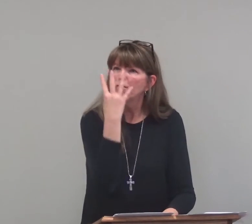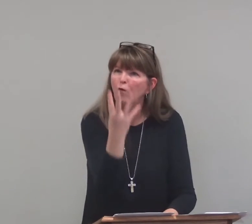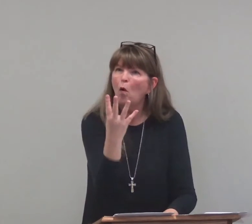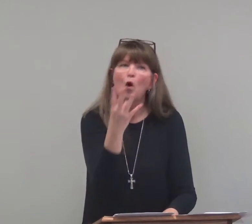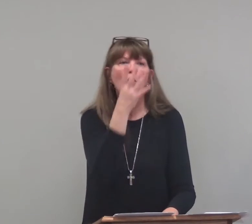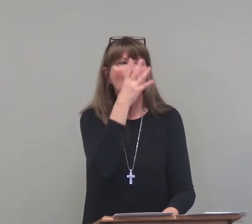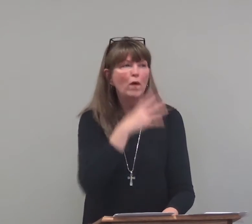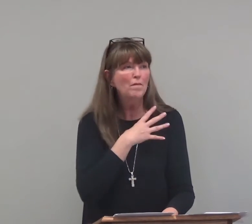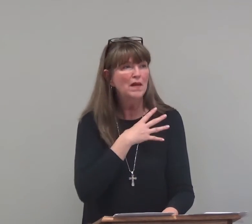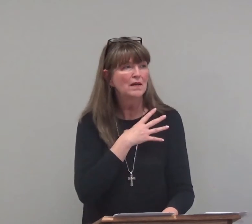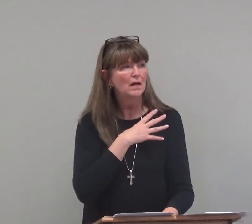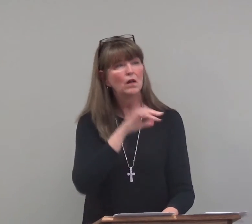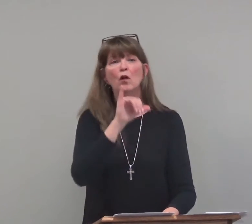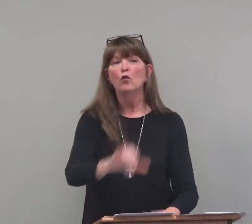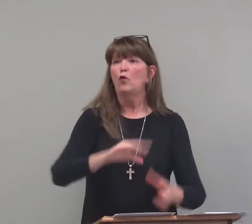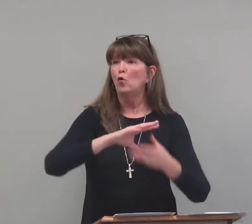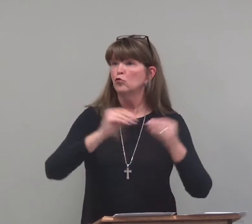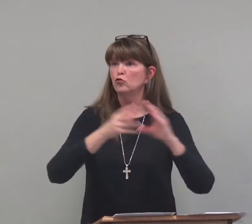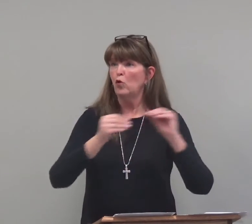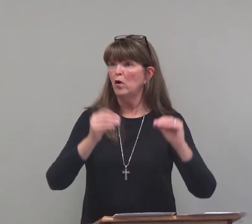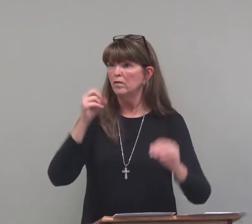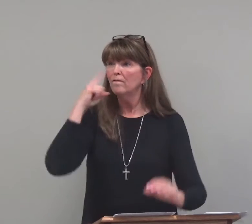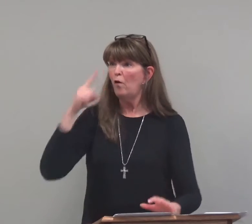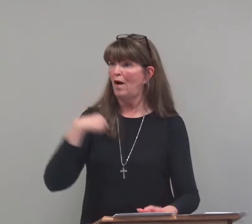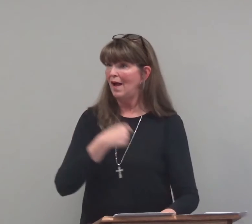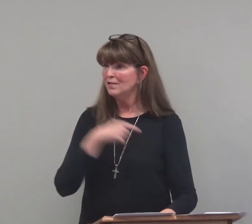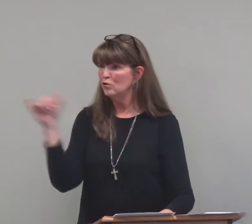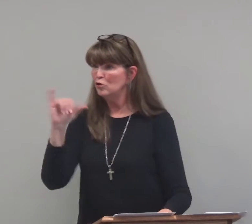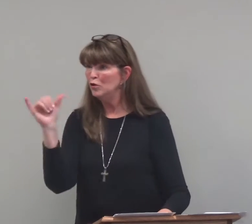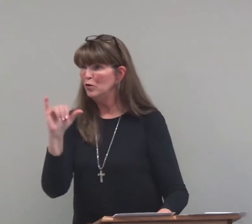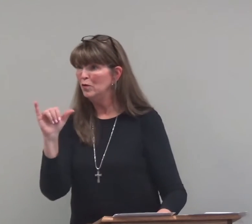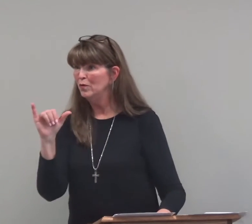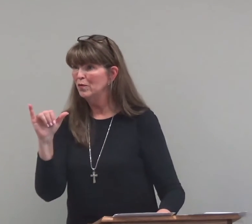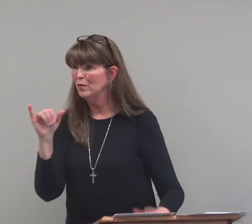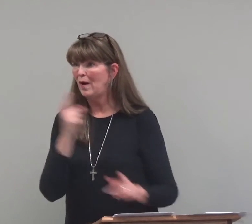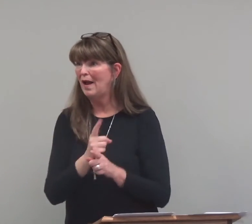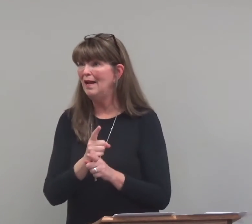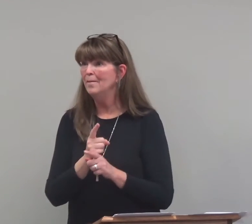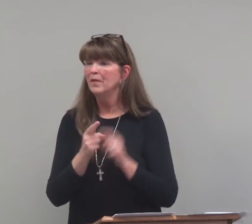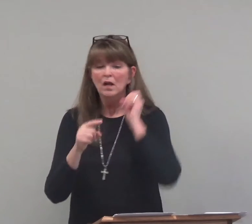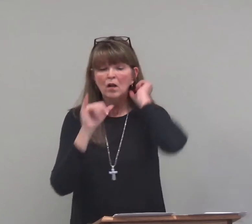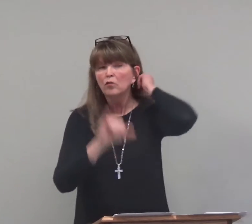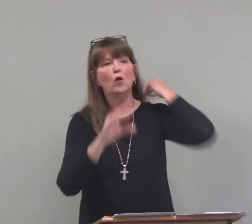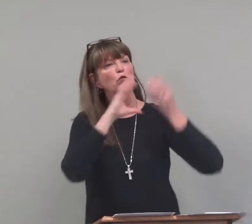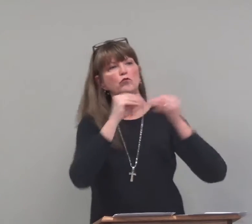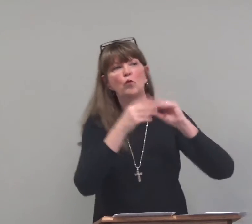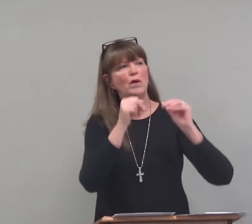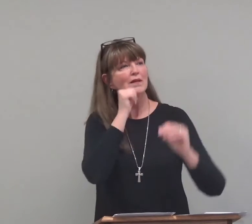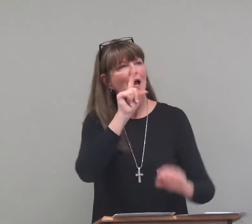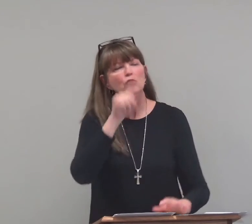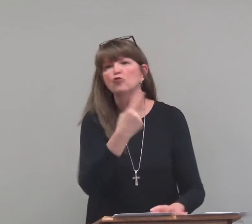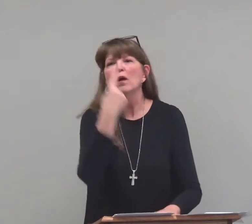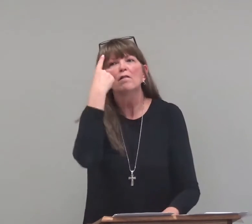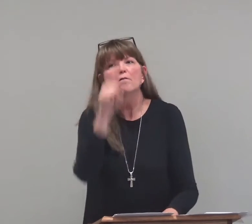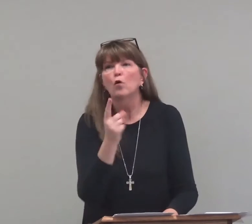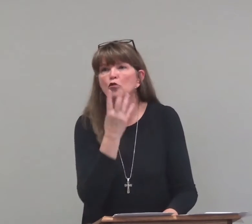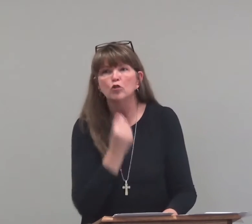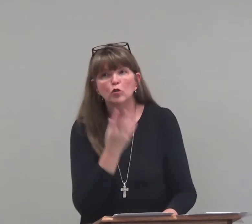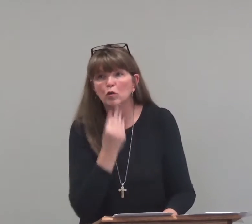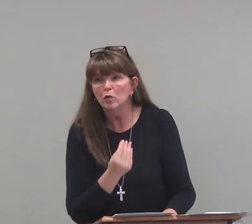stories of those 4 women. And these stories have meaning for us too. They're not just